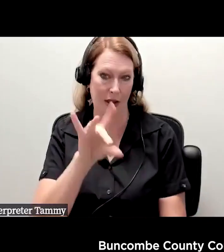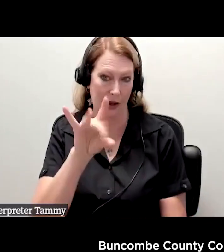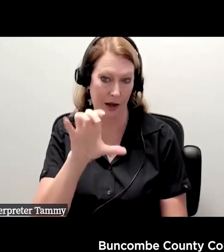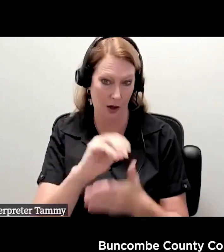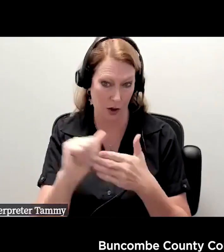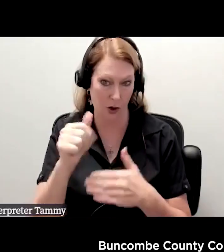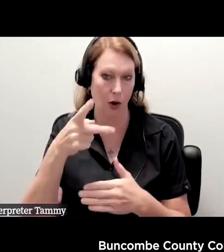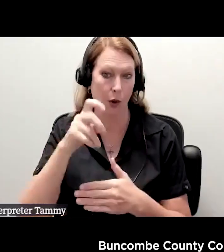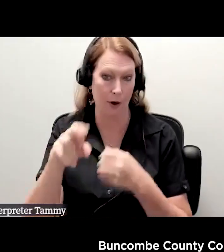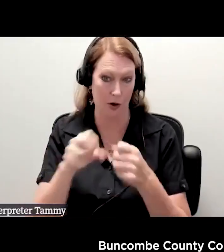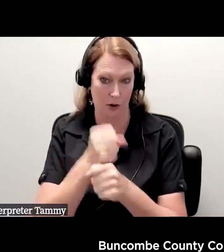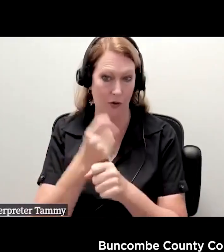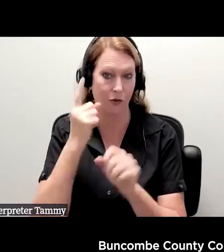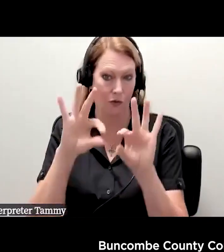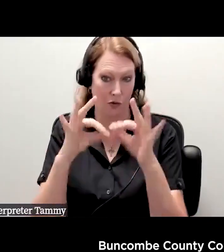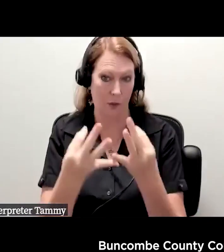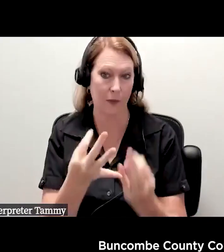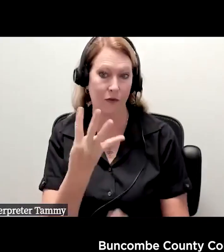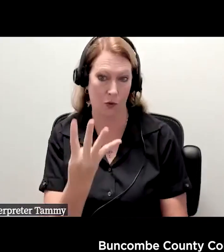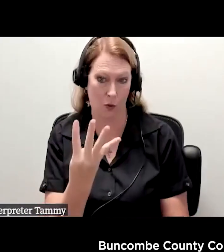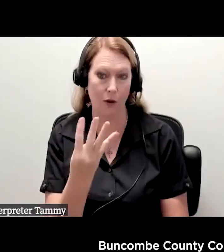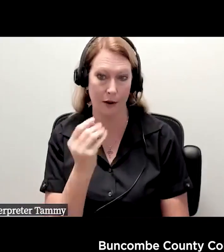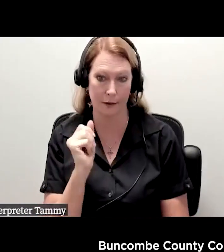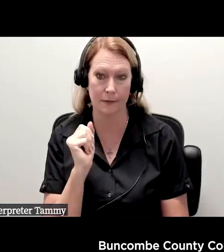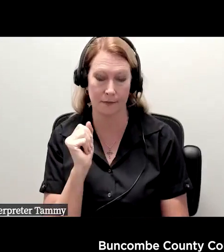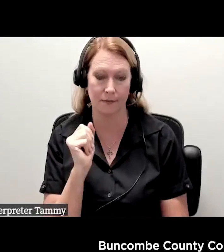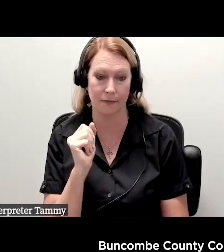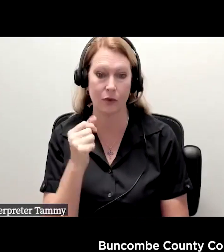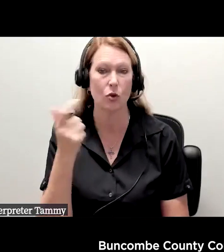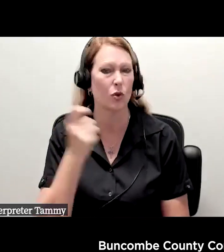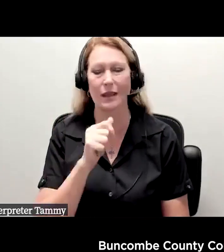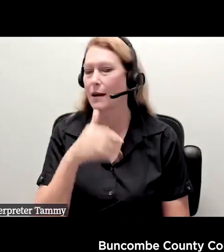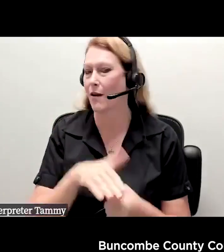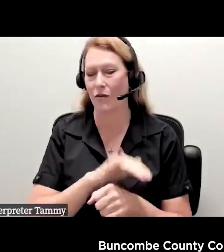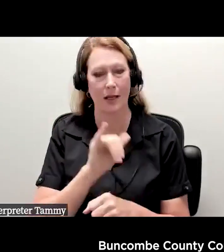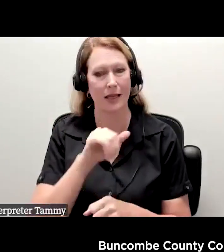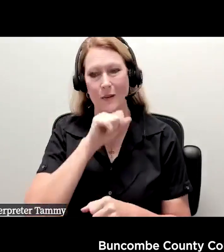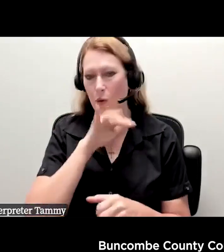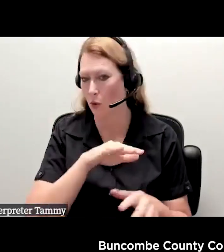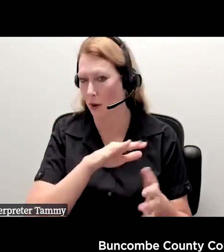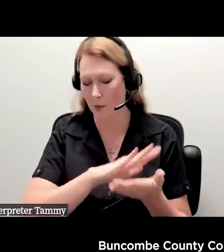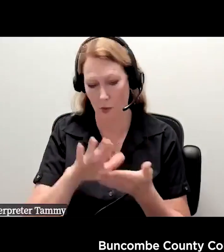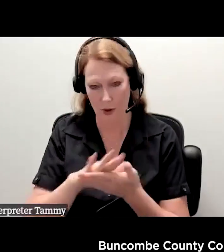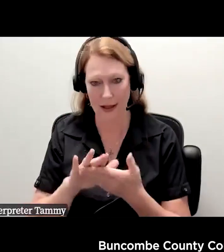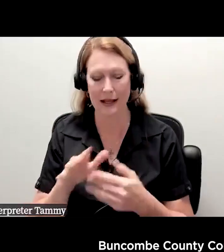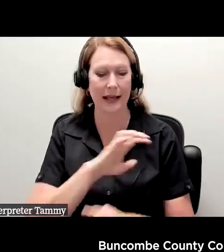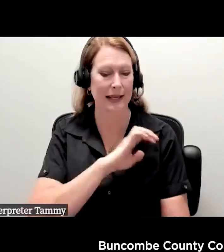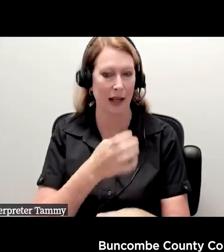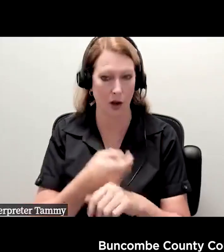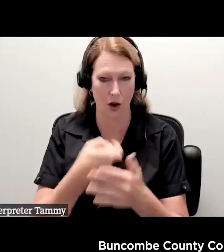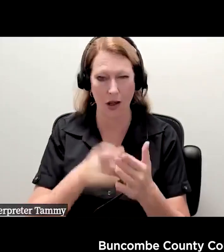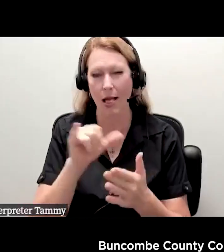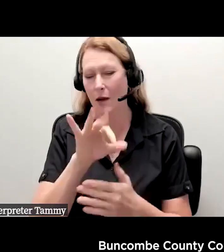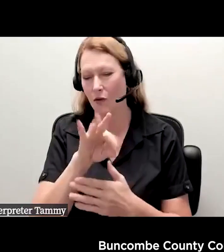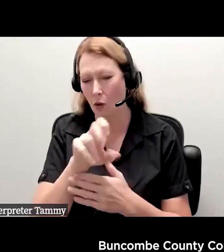$74,800 per year for a family of 4. So the grant doesn't cover things like debris removal, energy costs such as fuel,